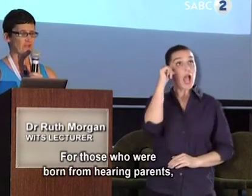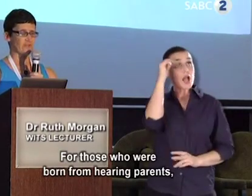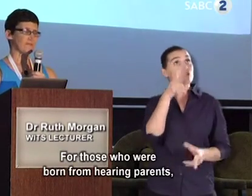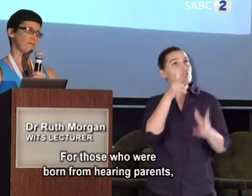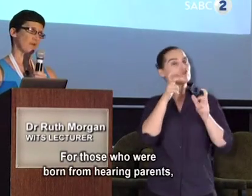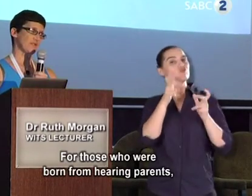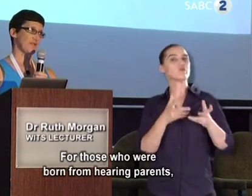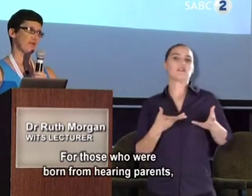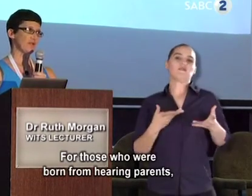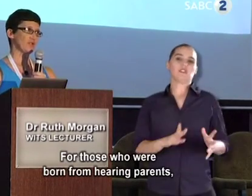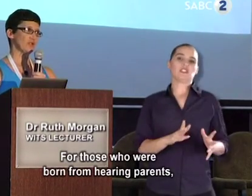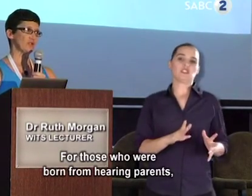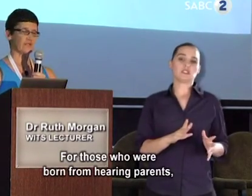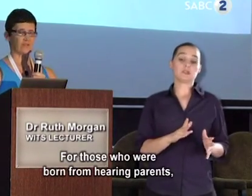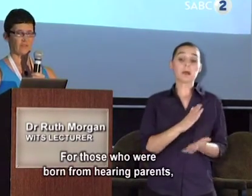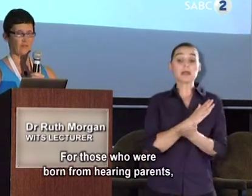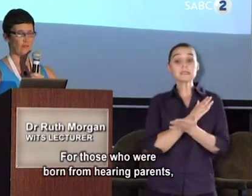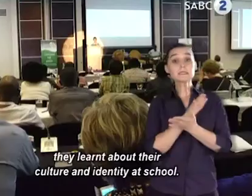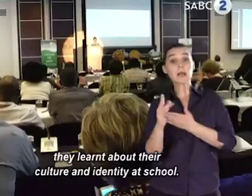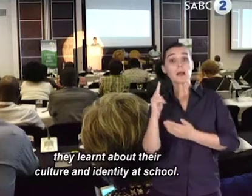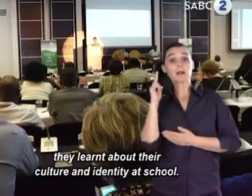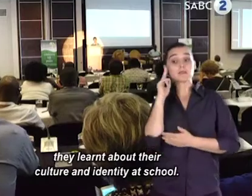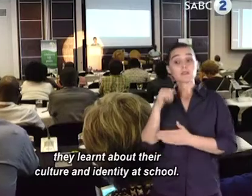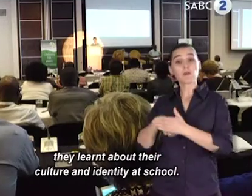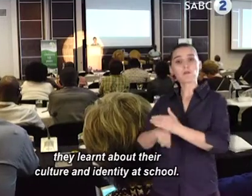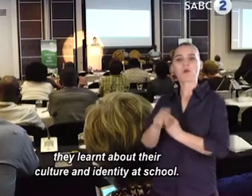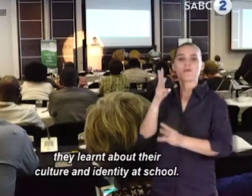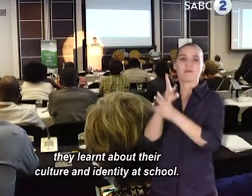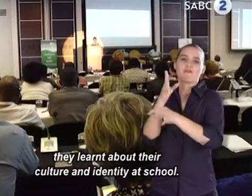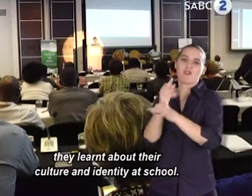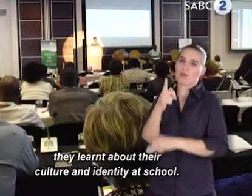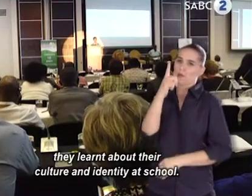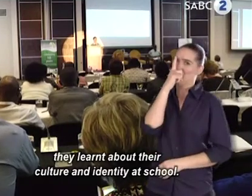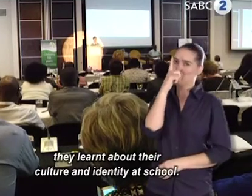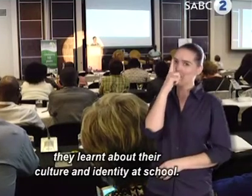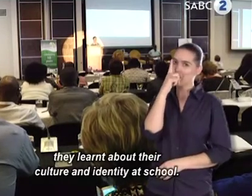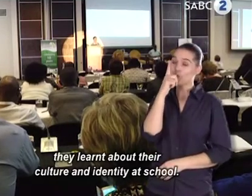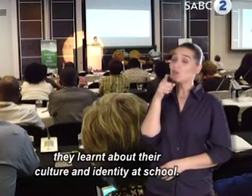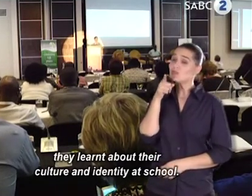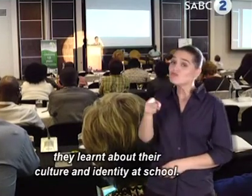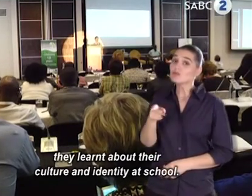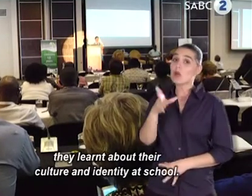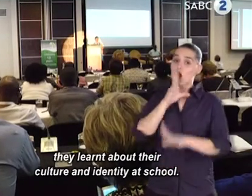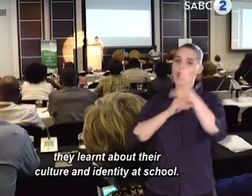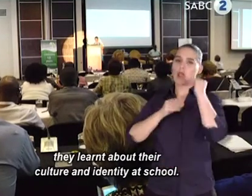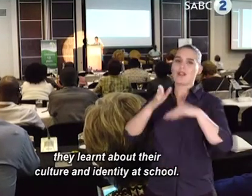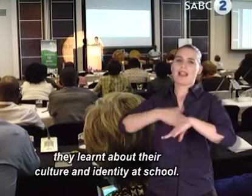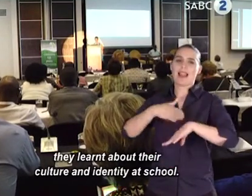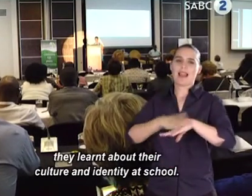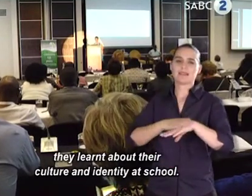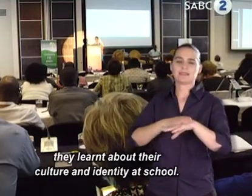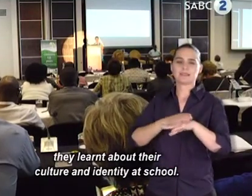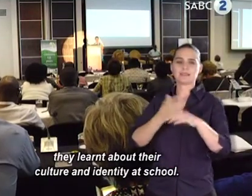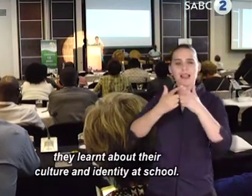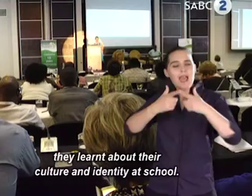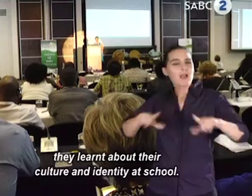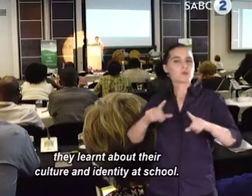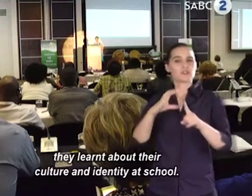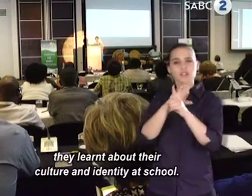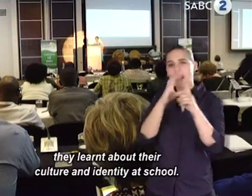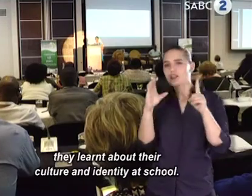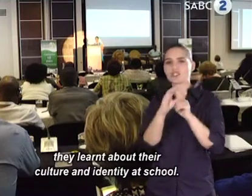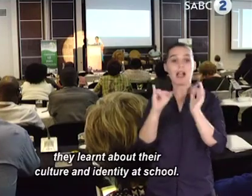For those deaf children born to hearing parents, they learned about their identity, their language and their culture